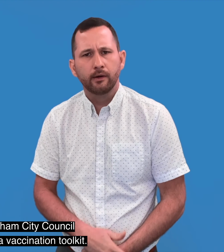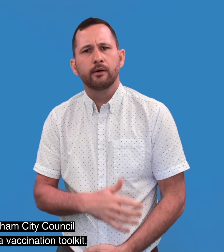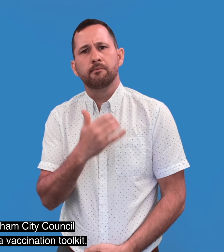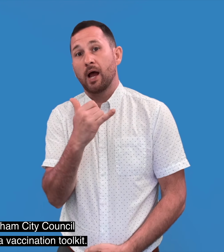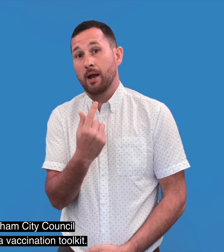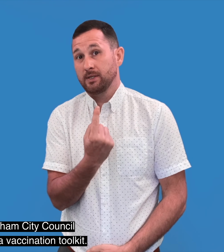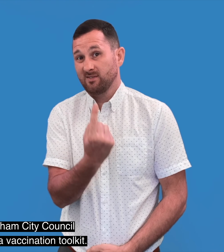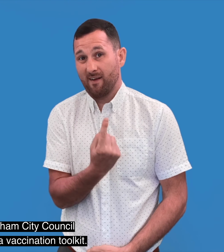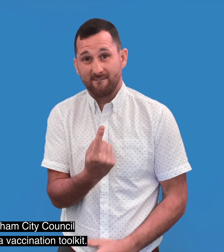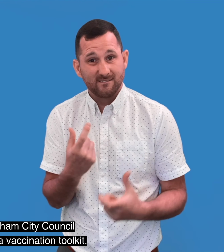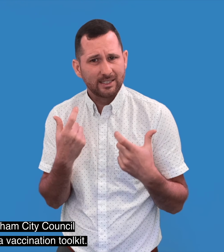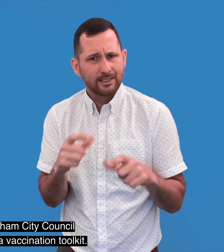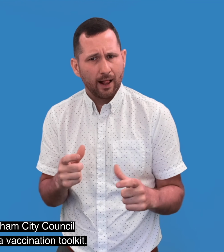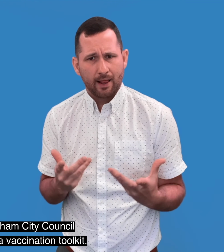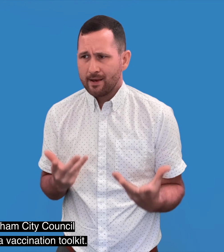have produced a vaccination toolkit.